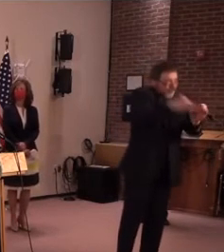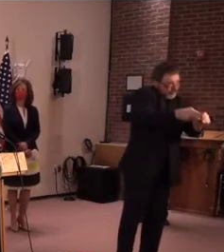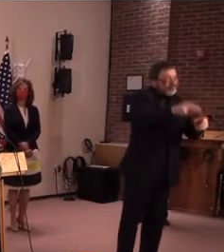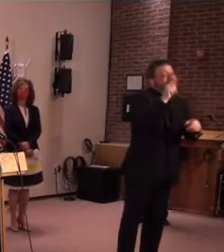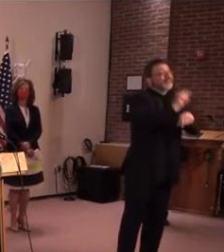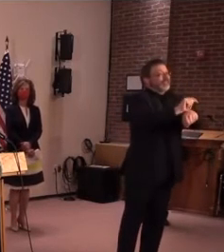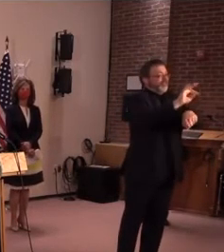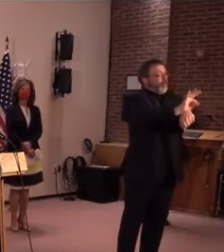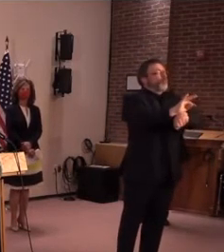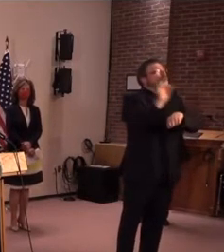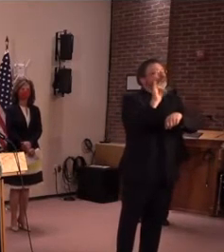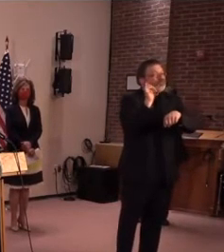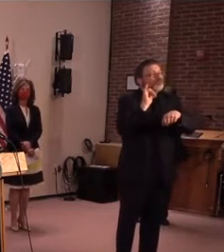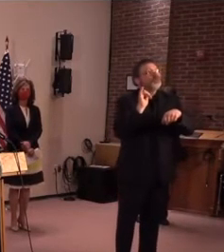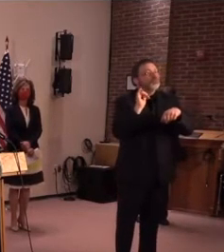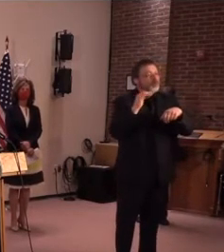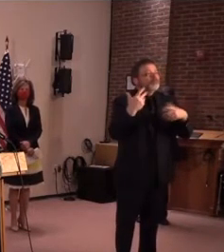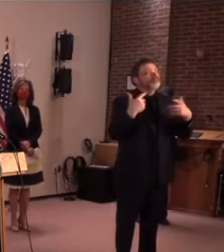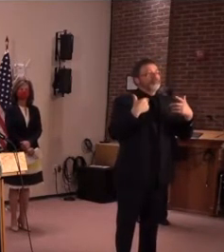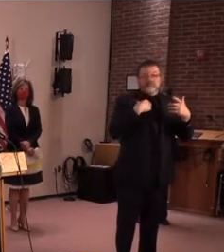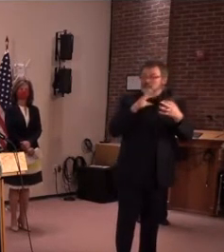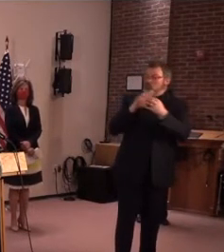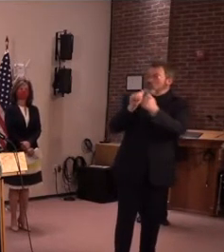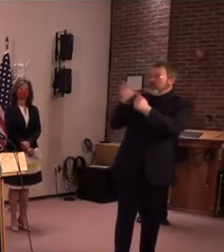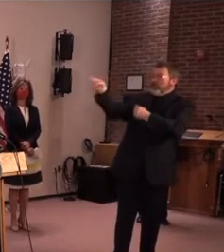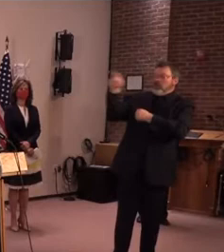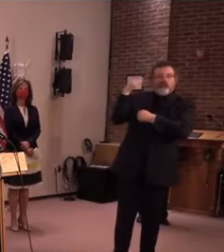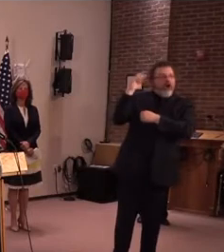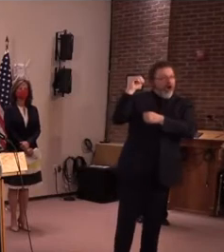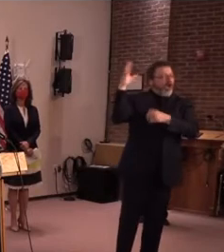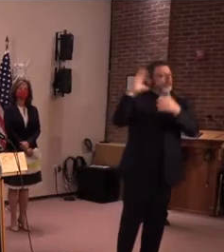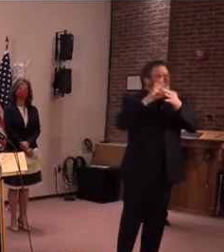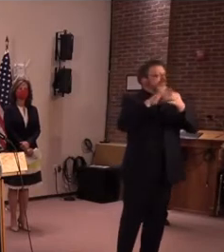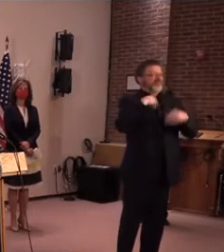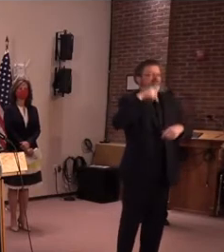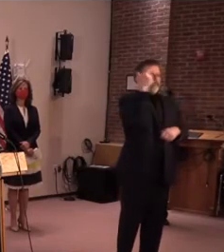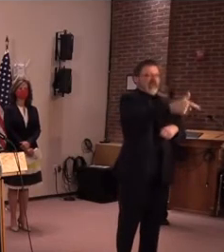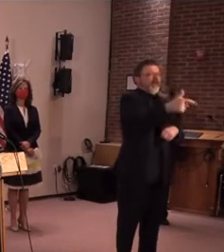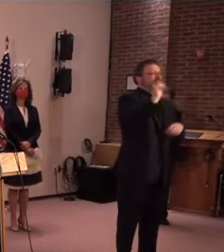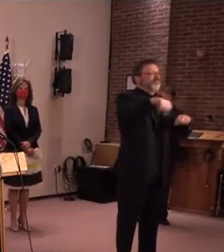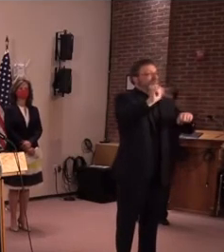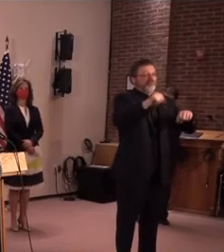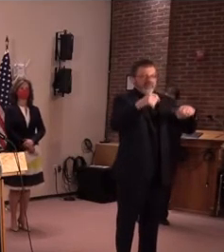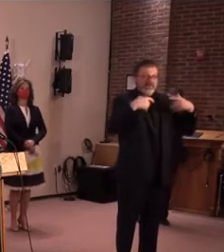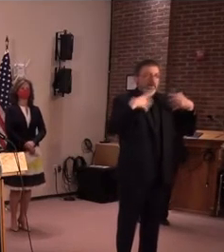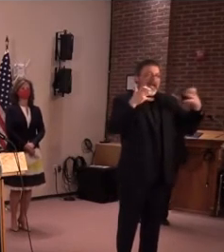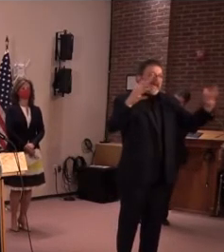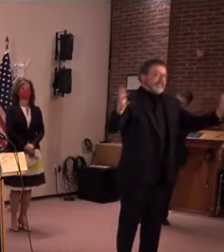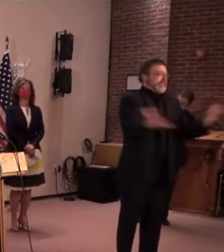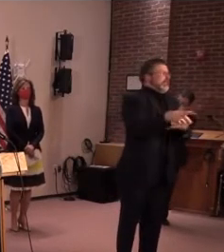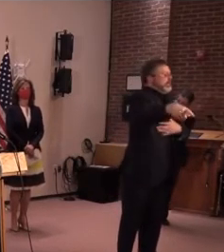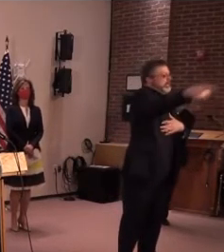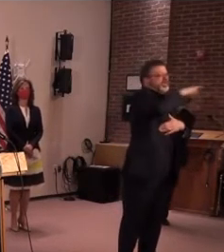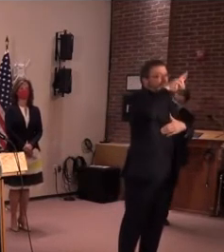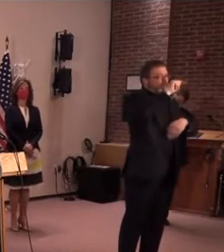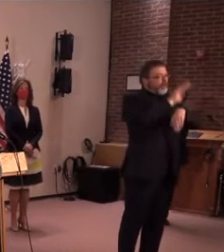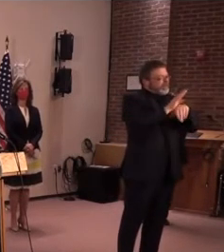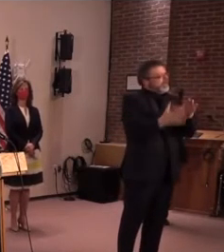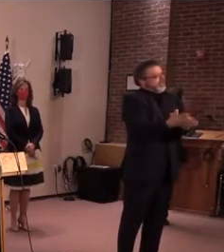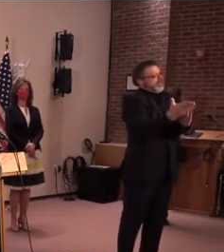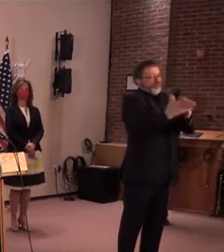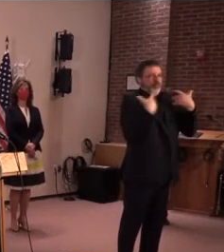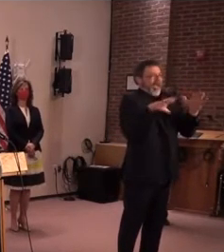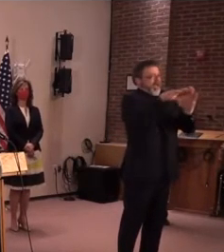his concern for all of Vermont businesses. It has no doubt been devastating to hear and see